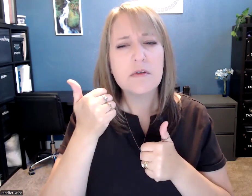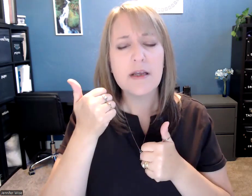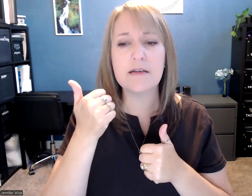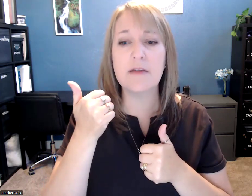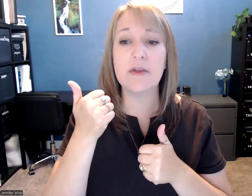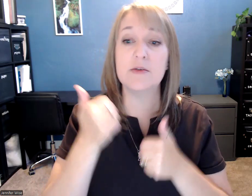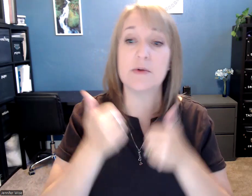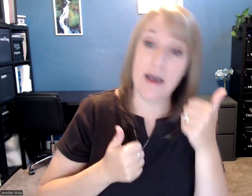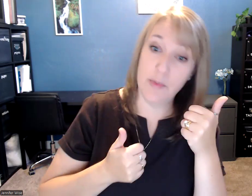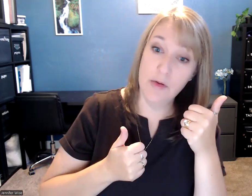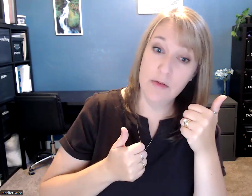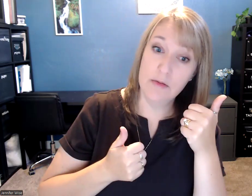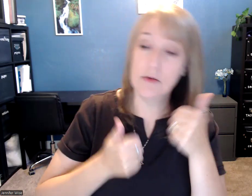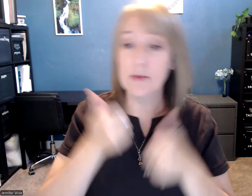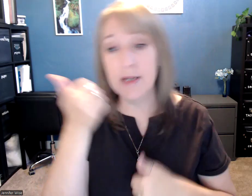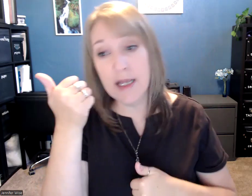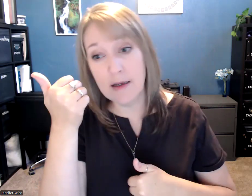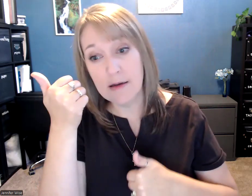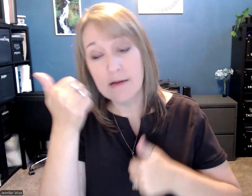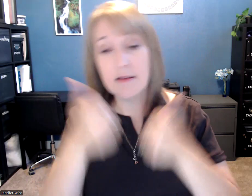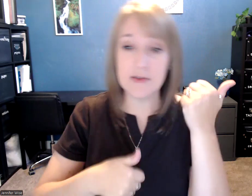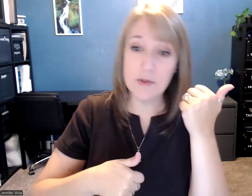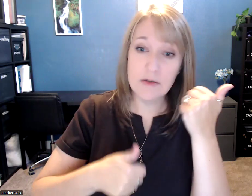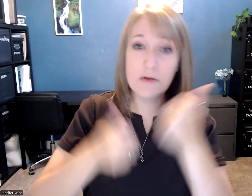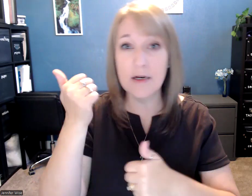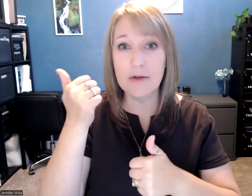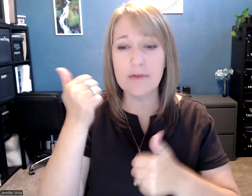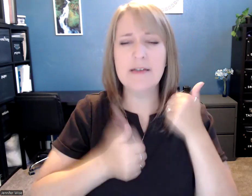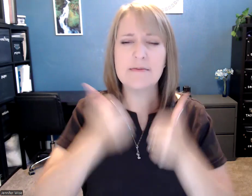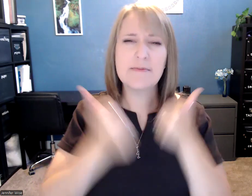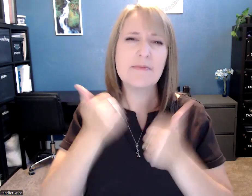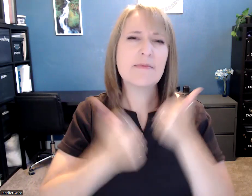It's kind of like, do you want the apple or the banana? This one or that one, right?